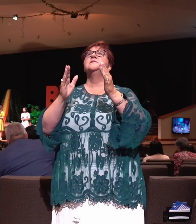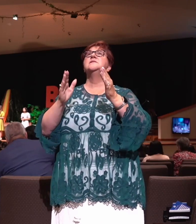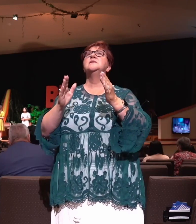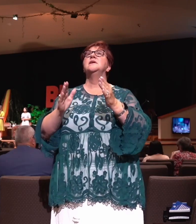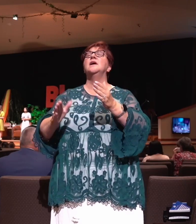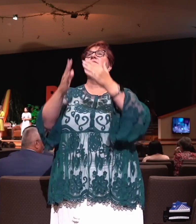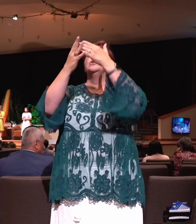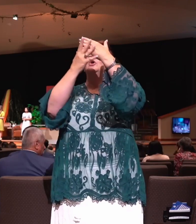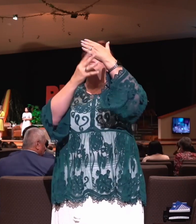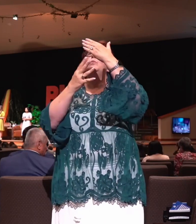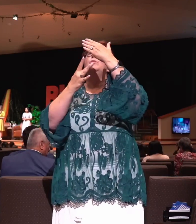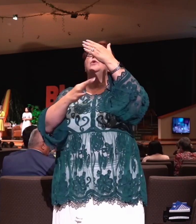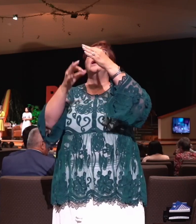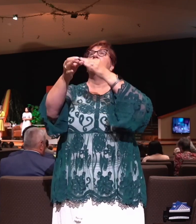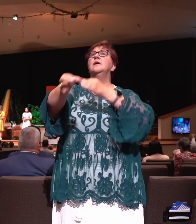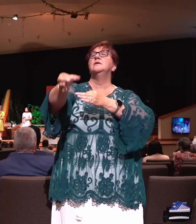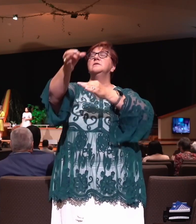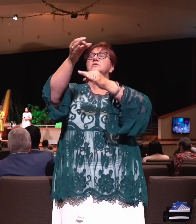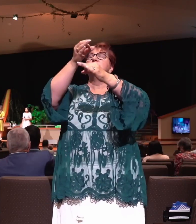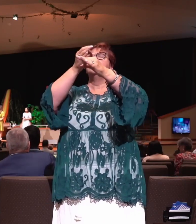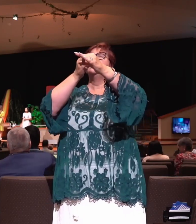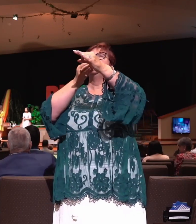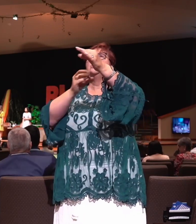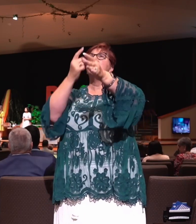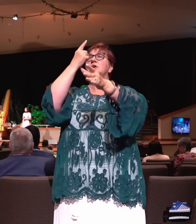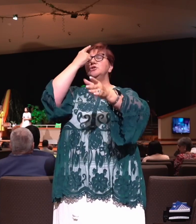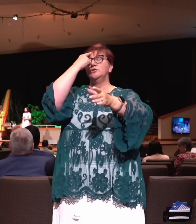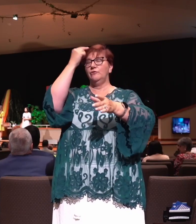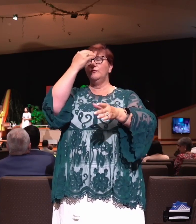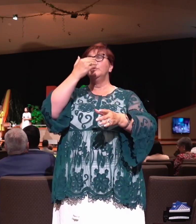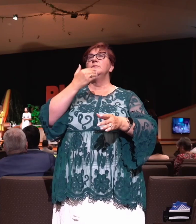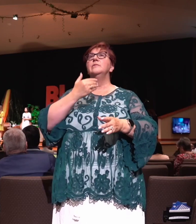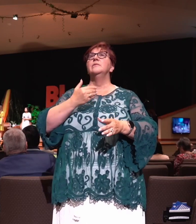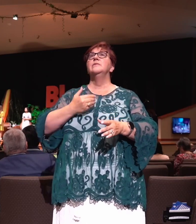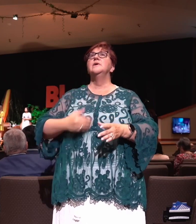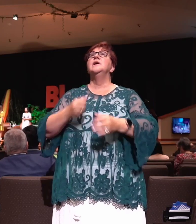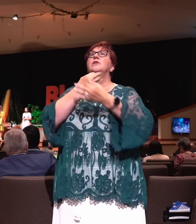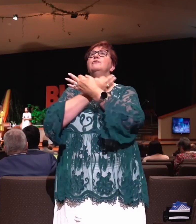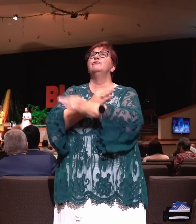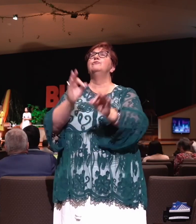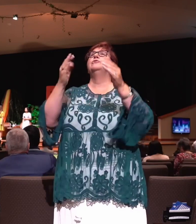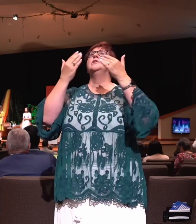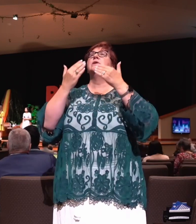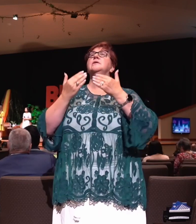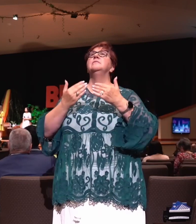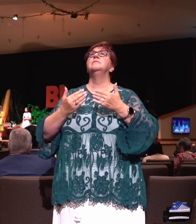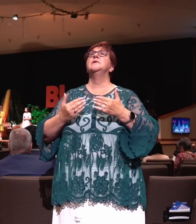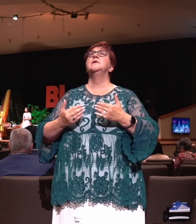me, my Jesus set me free.